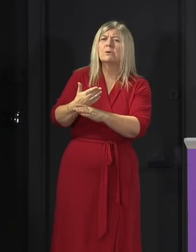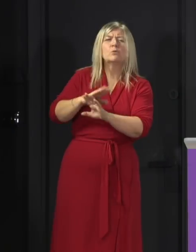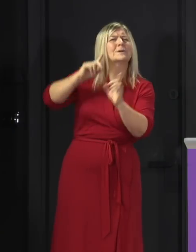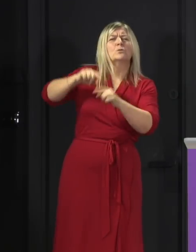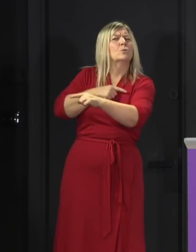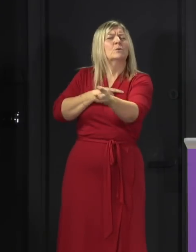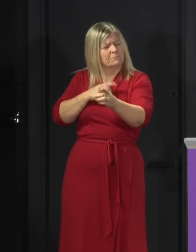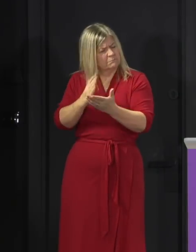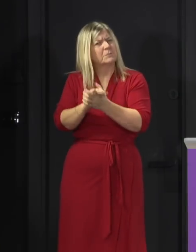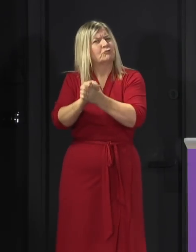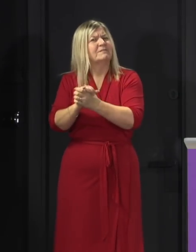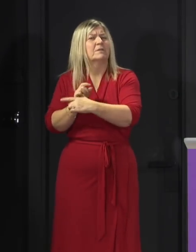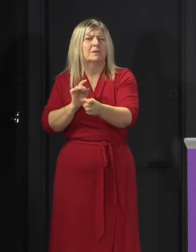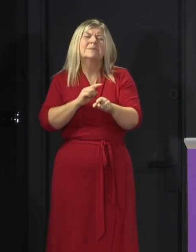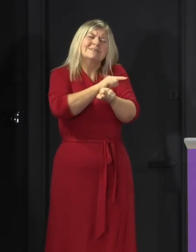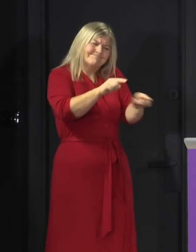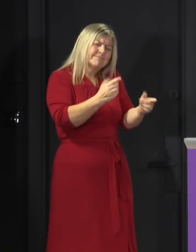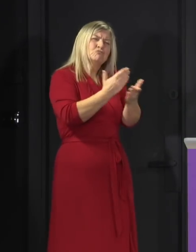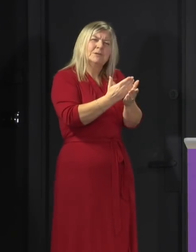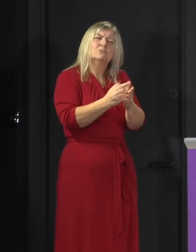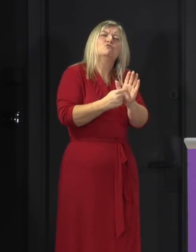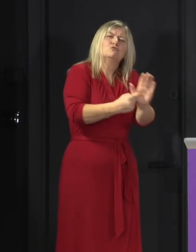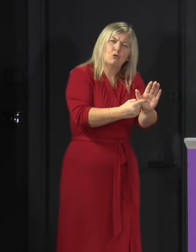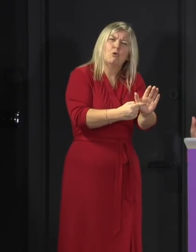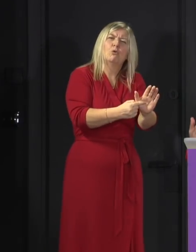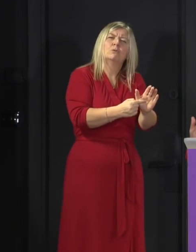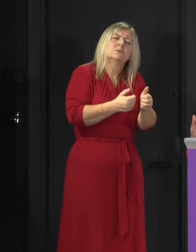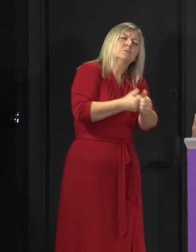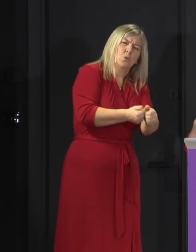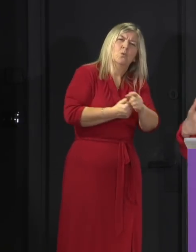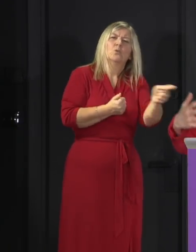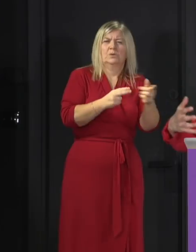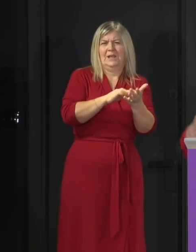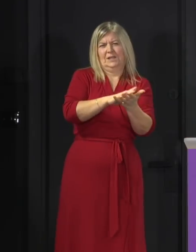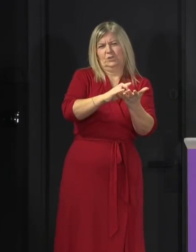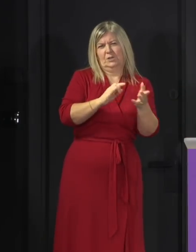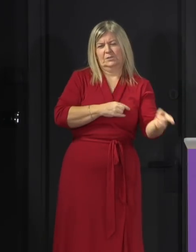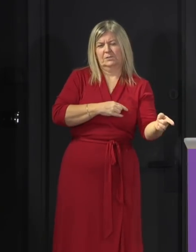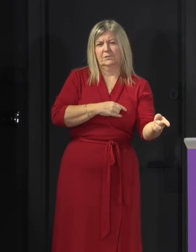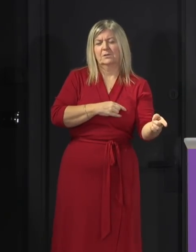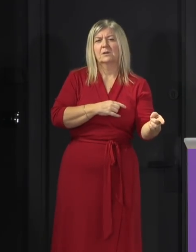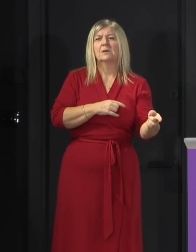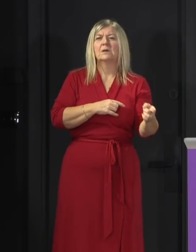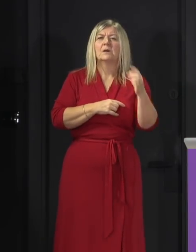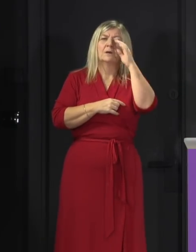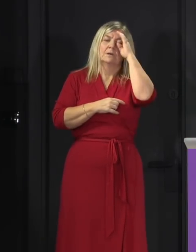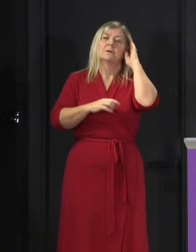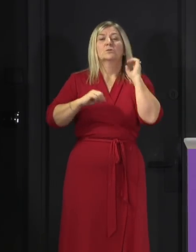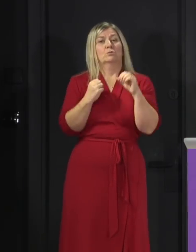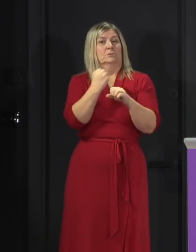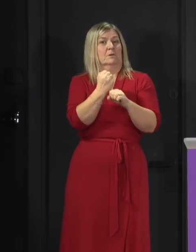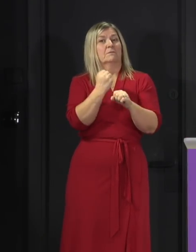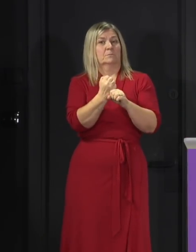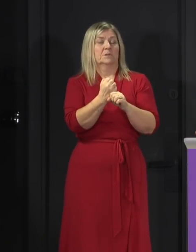particular contribution of those in the NHS and social care. Obviously, the Scottish Government, through the NHS, is in a more